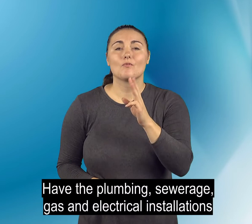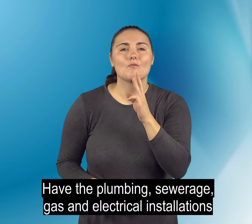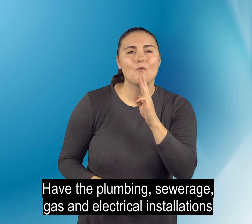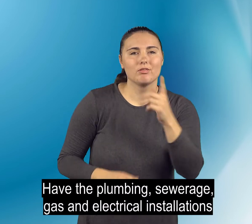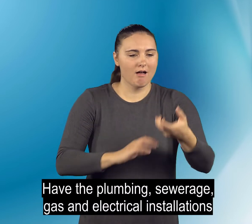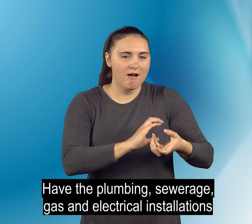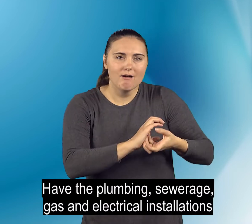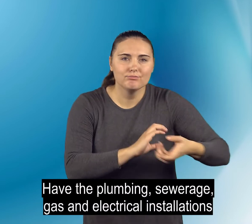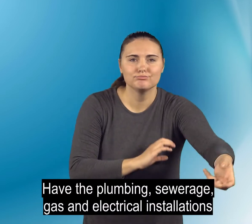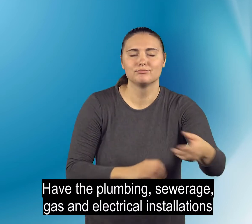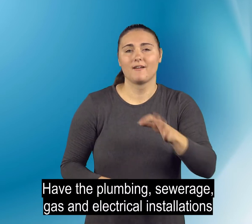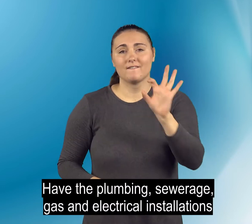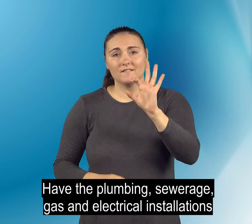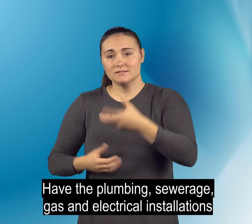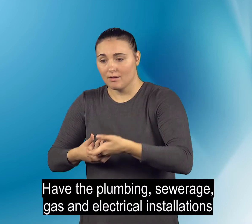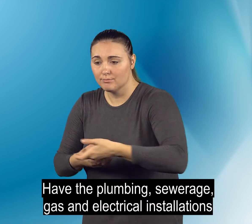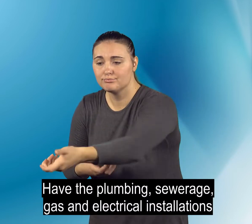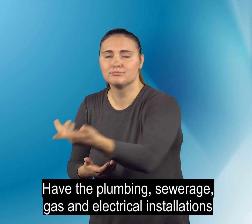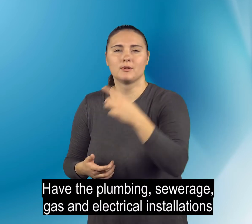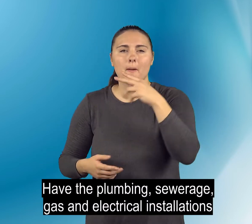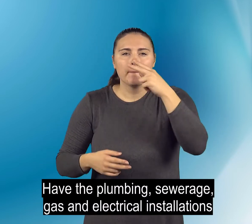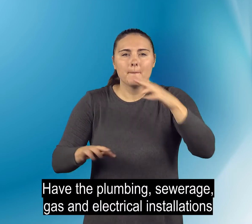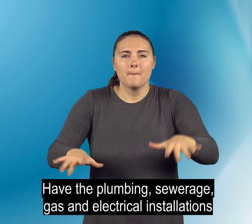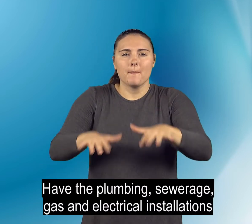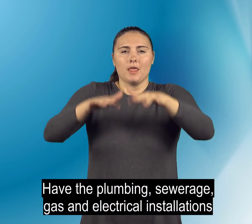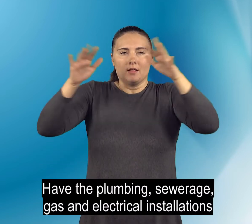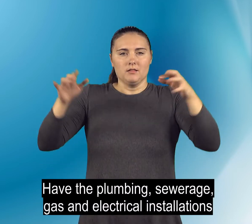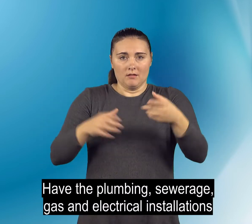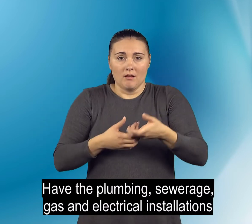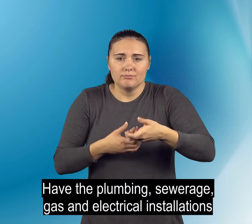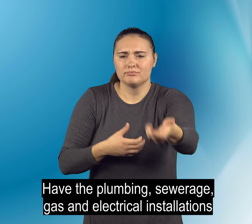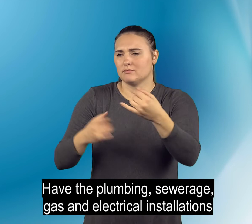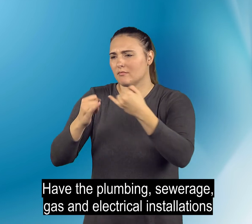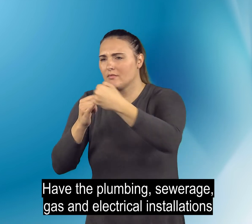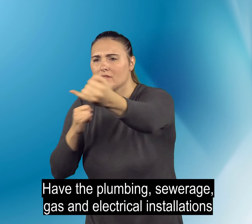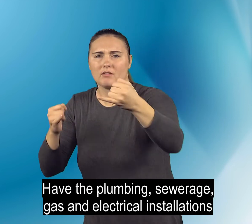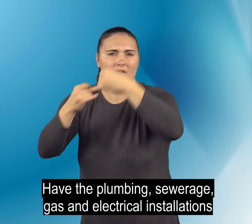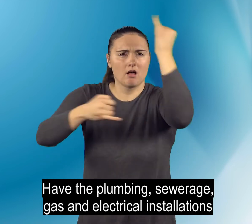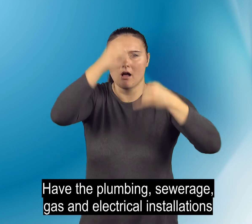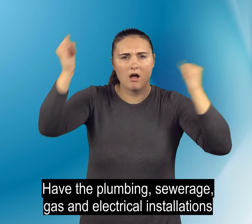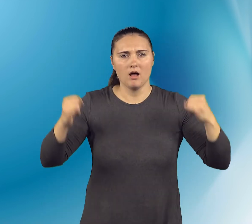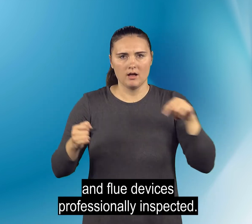Have the plumbing, sewage, gas and electrical installations and flue devices professionally